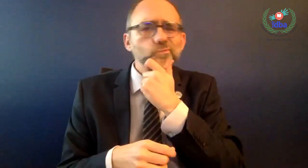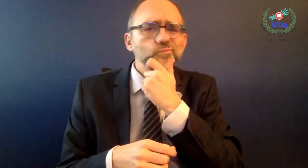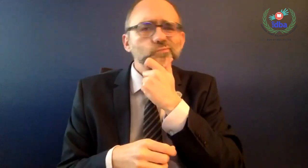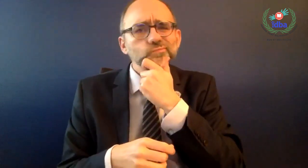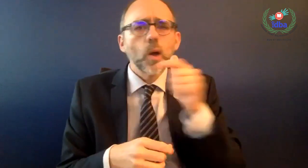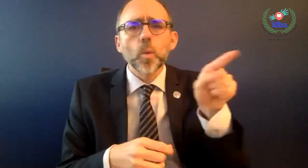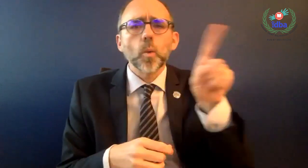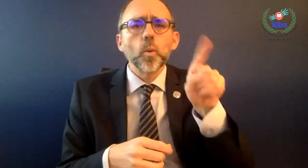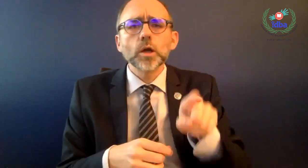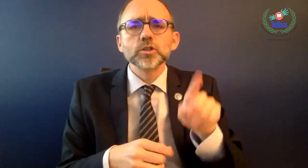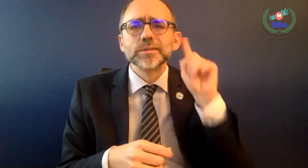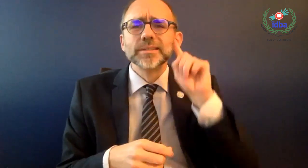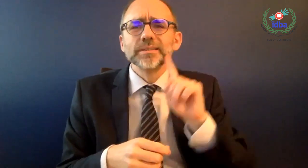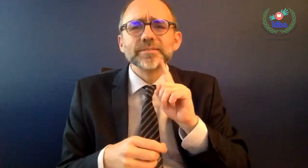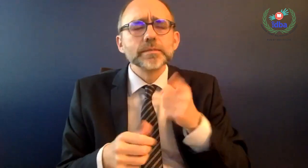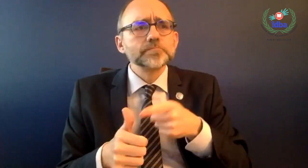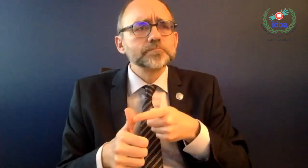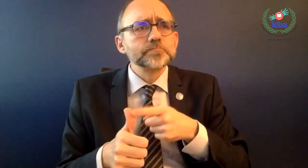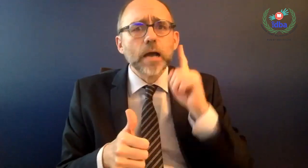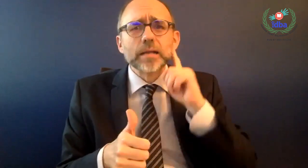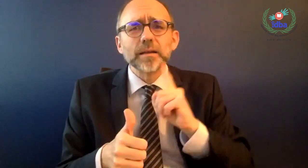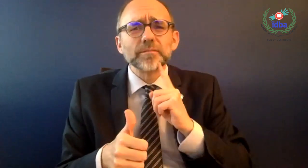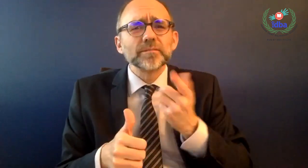and they represent the entire deaf community of their country.